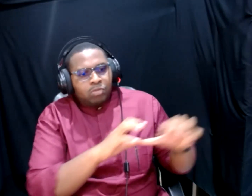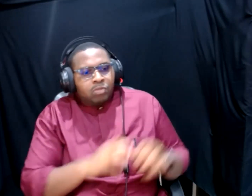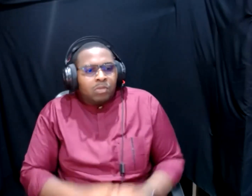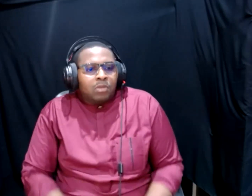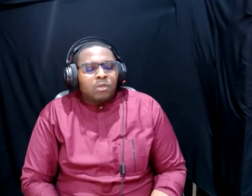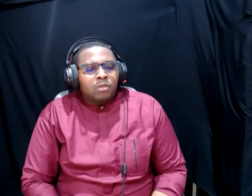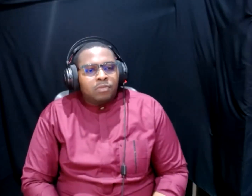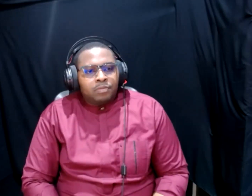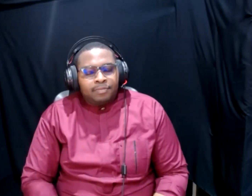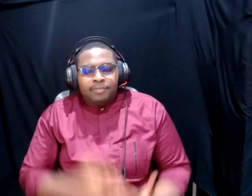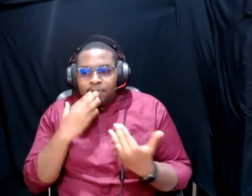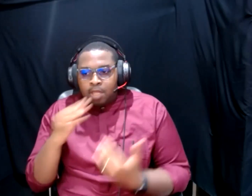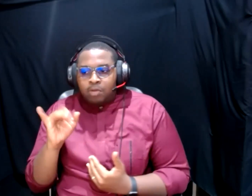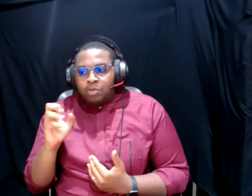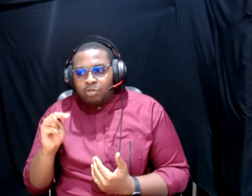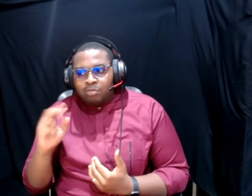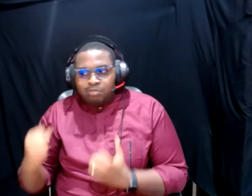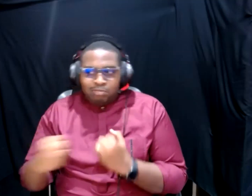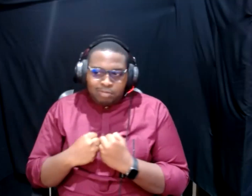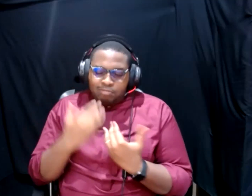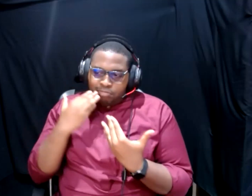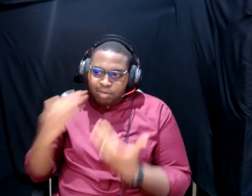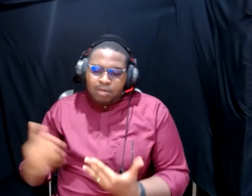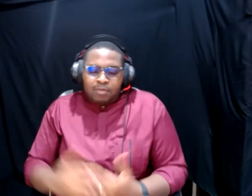Thank you, John. I appreciate the comment.